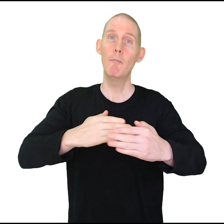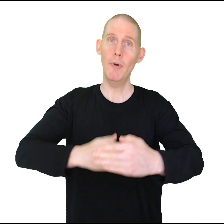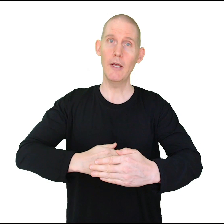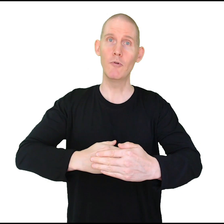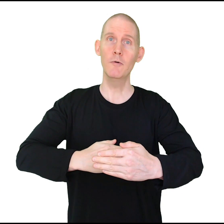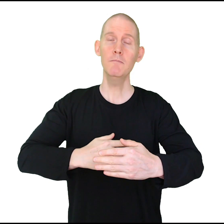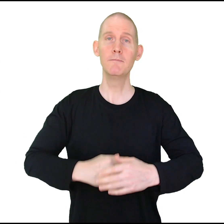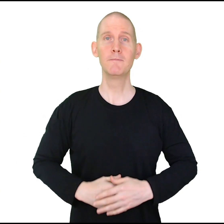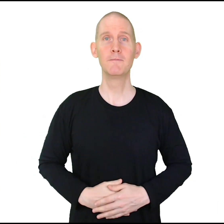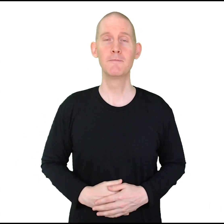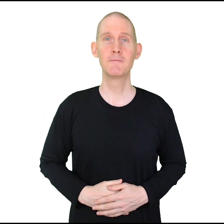Bedroom.